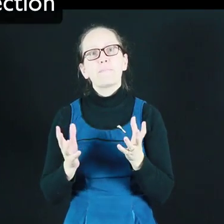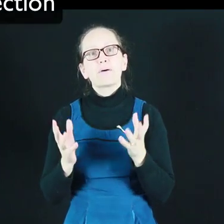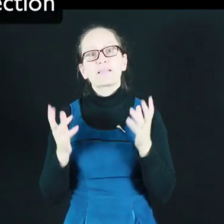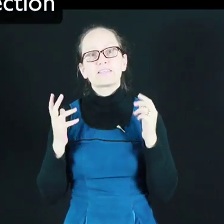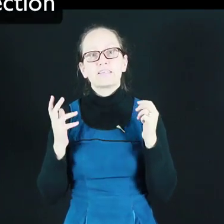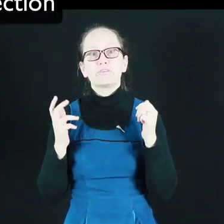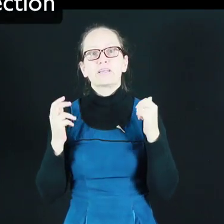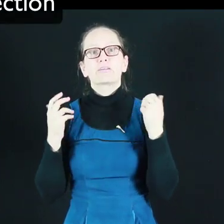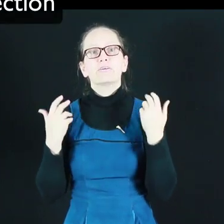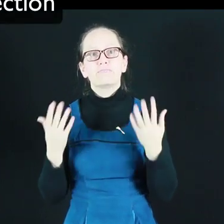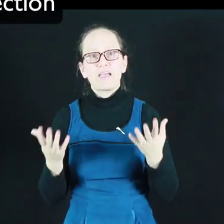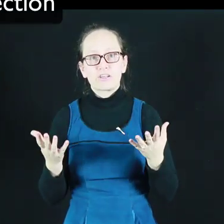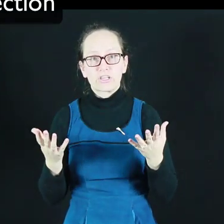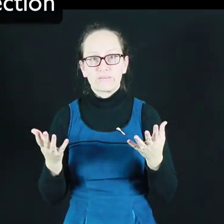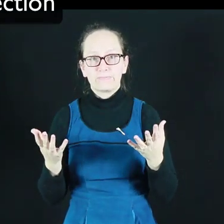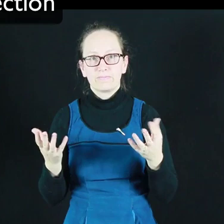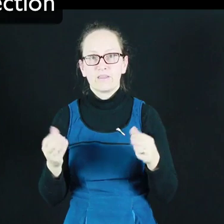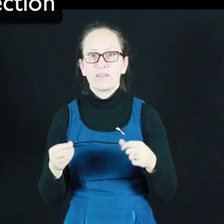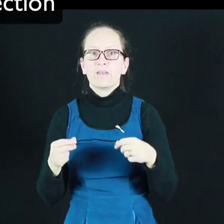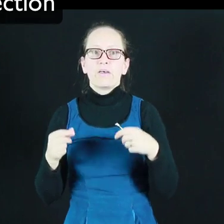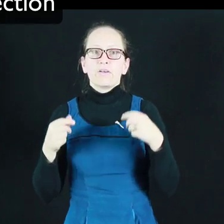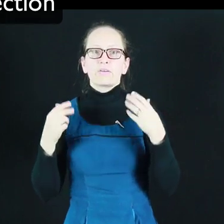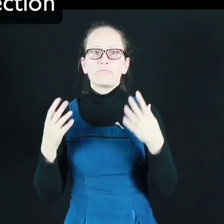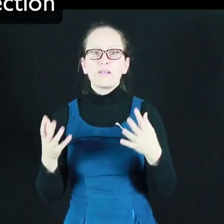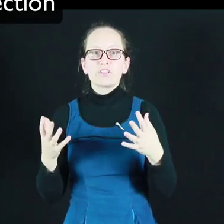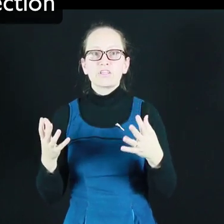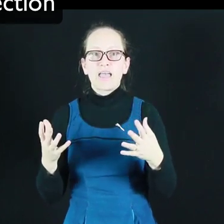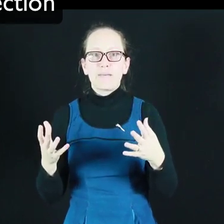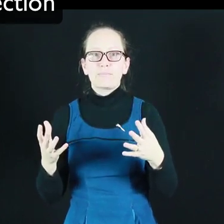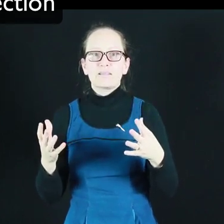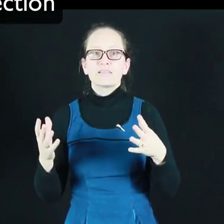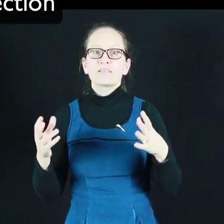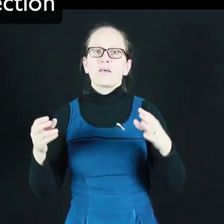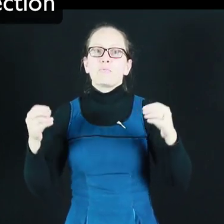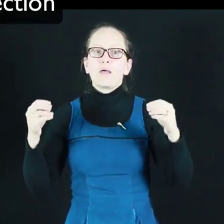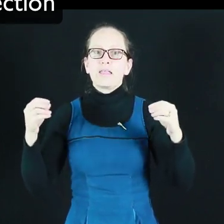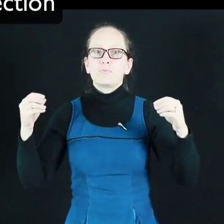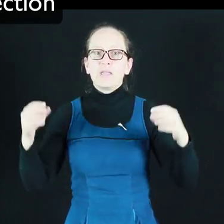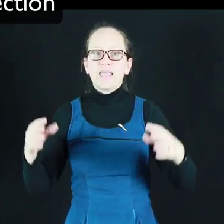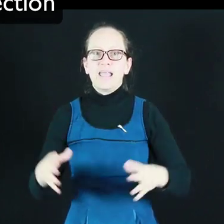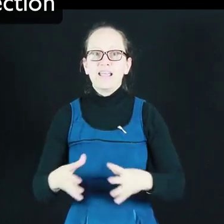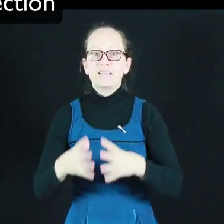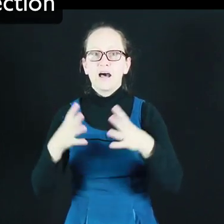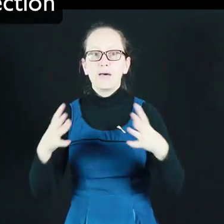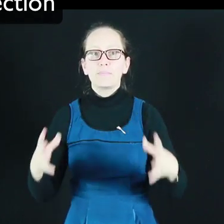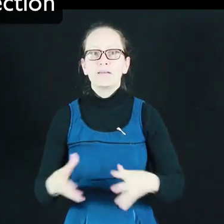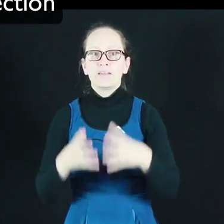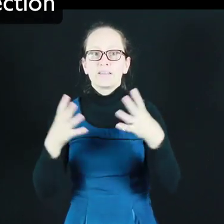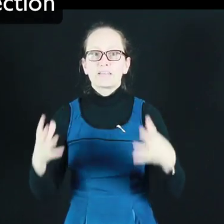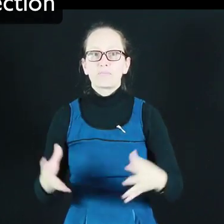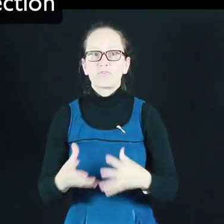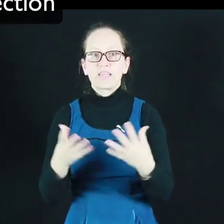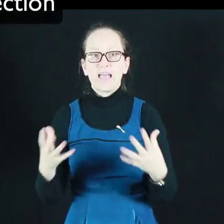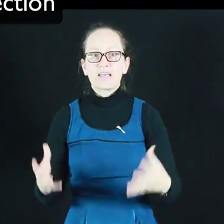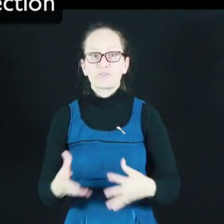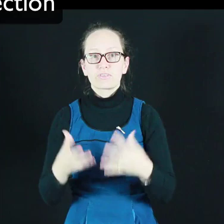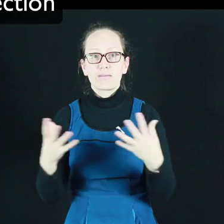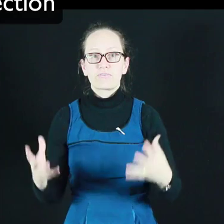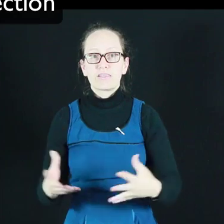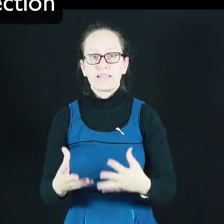by considering convection. Convection happens when we heat up some of the gas or some of the